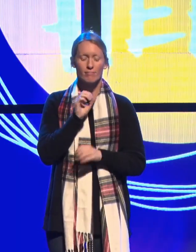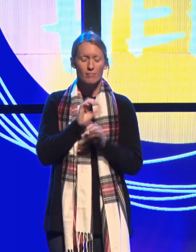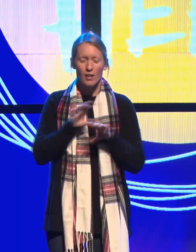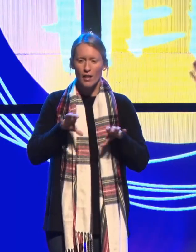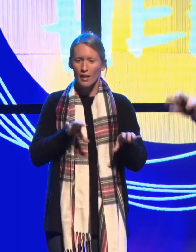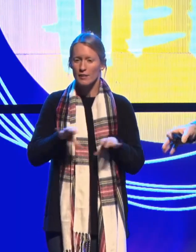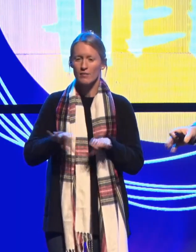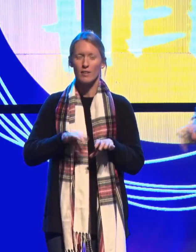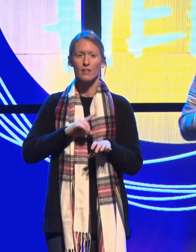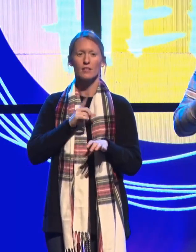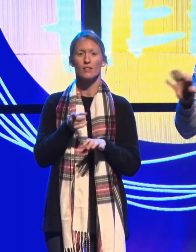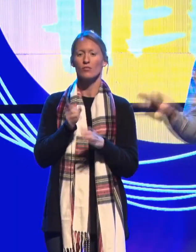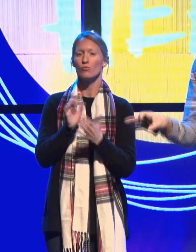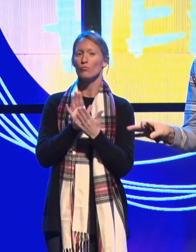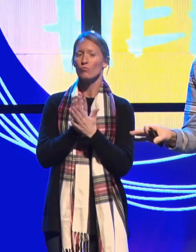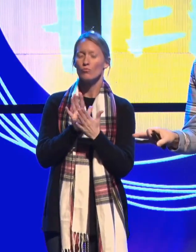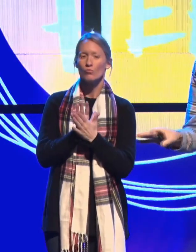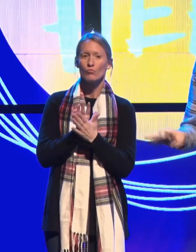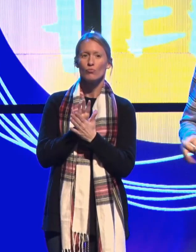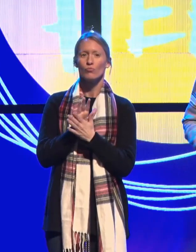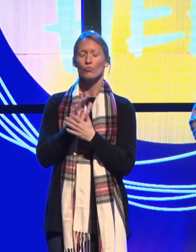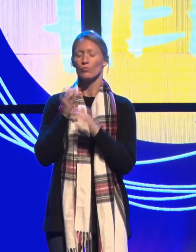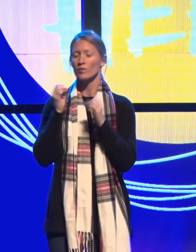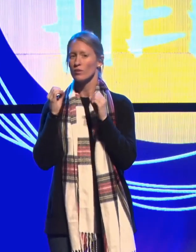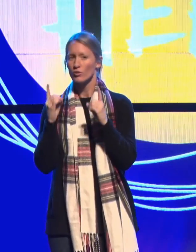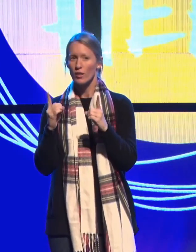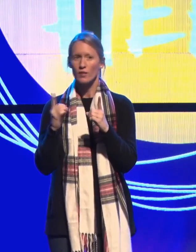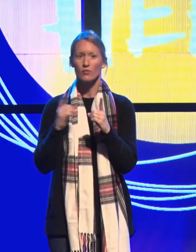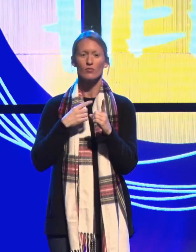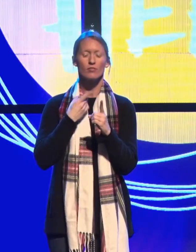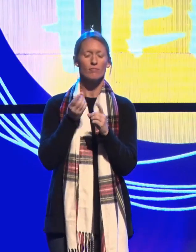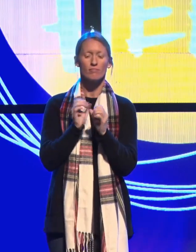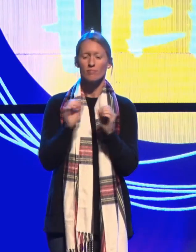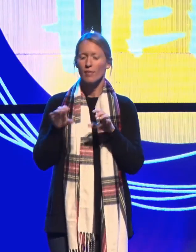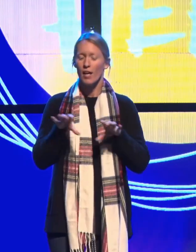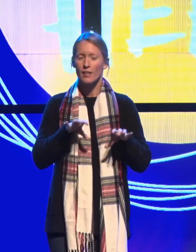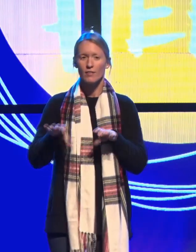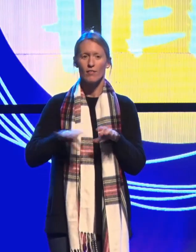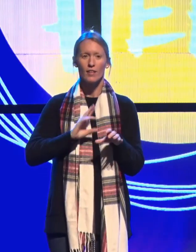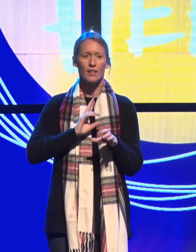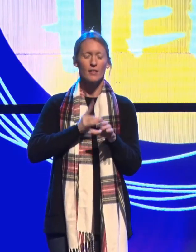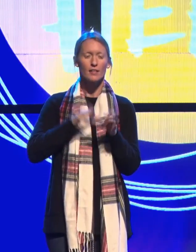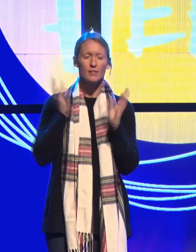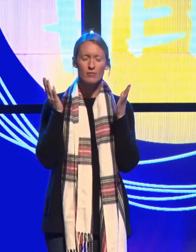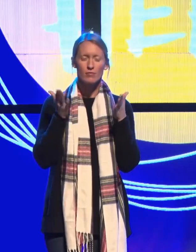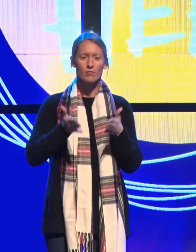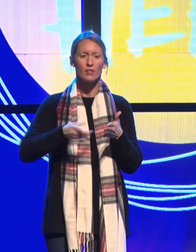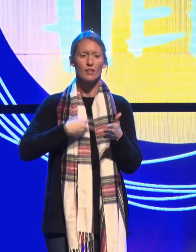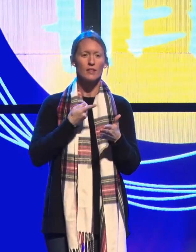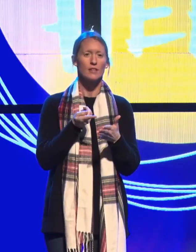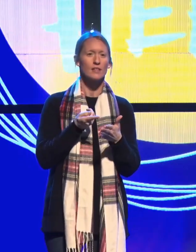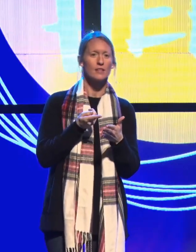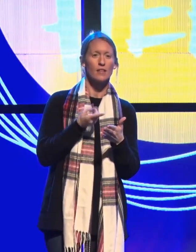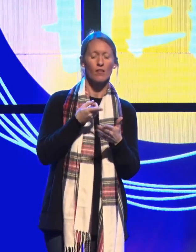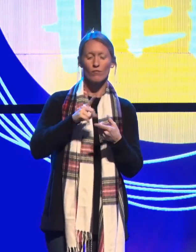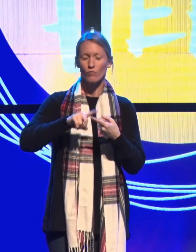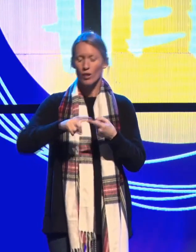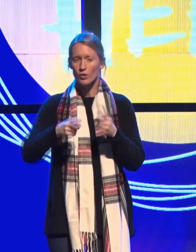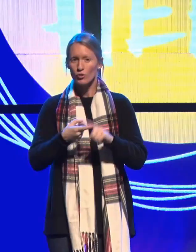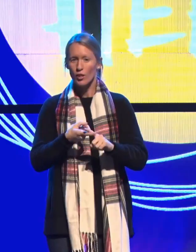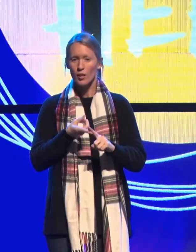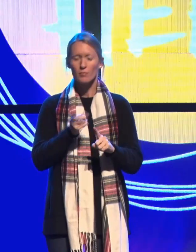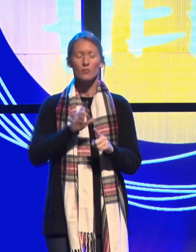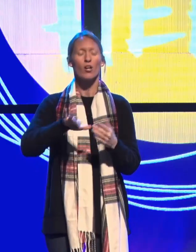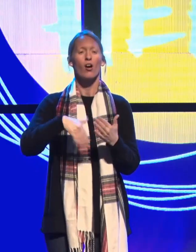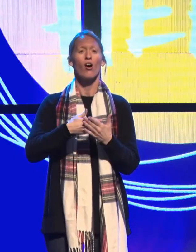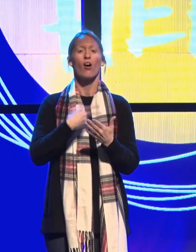engage in your academics. Don't actively engage in school. Don't actively engage in saving. Don't actively engage in friendships. Just let it all